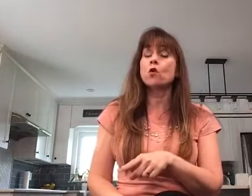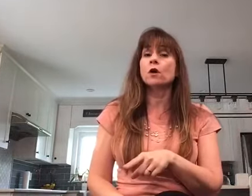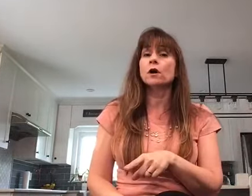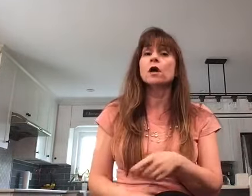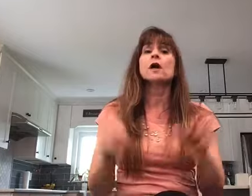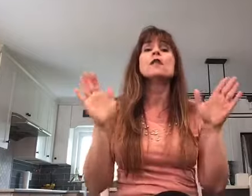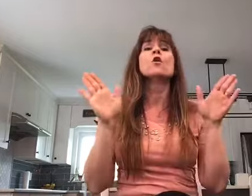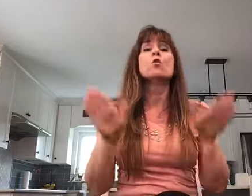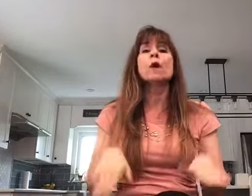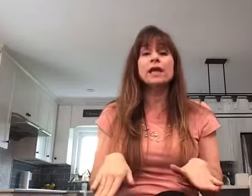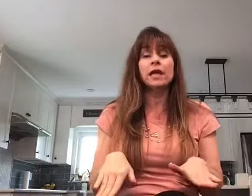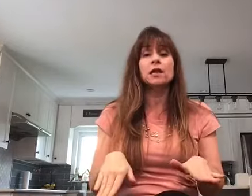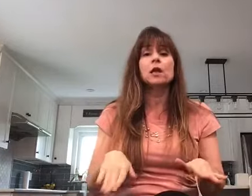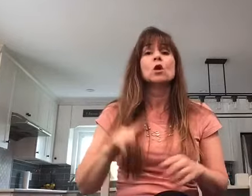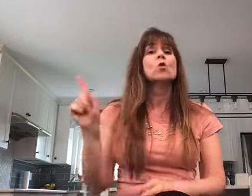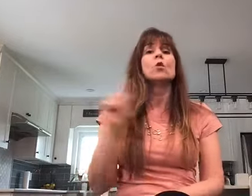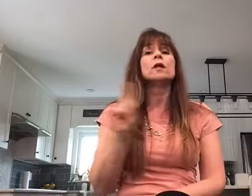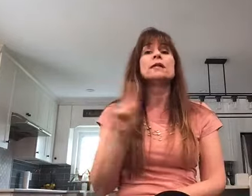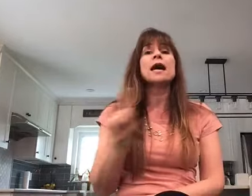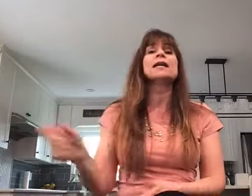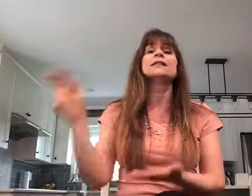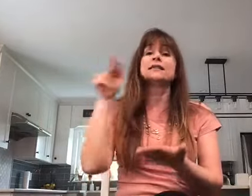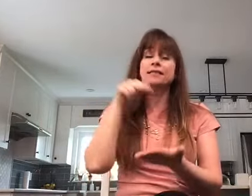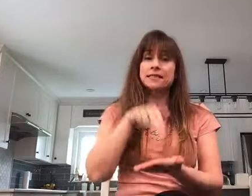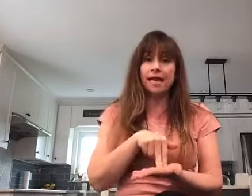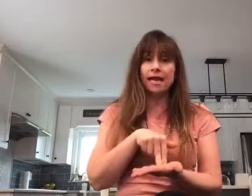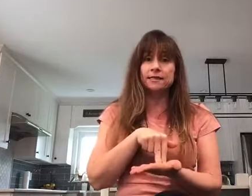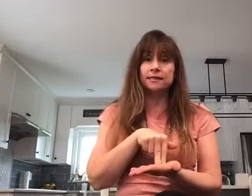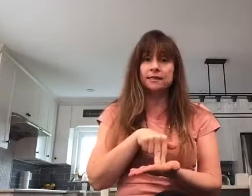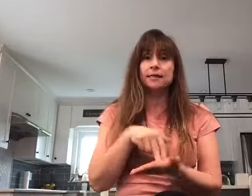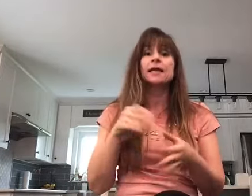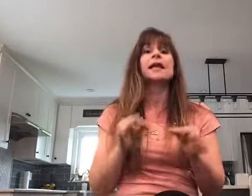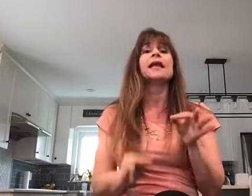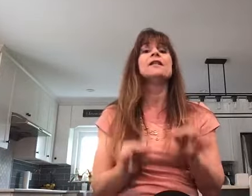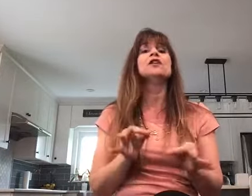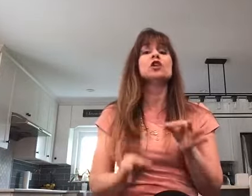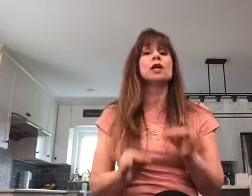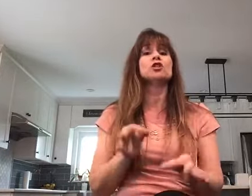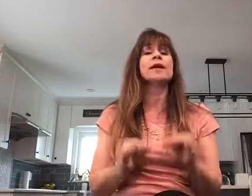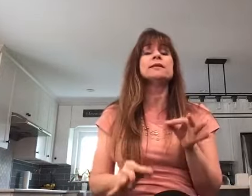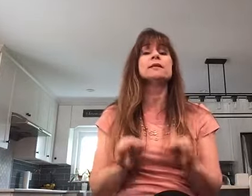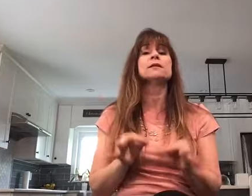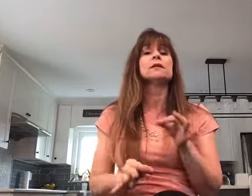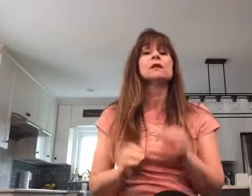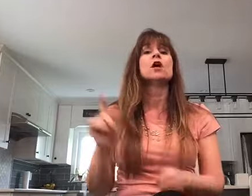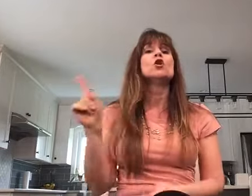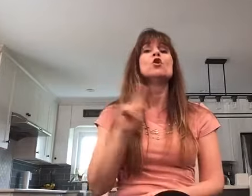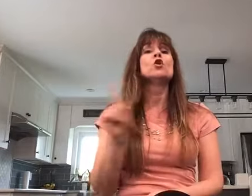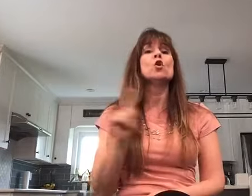Therefore, the wicked will not stand in the judgment,